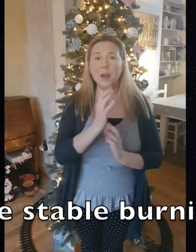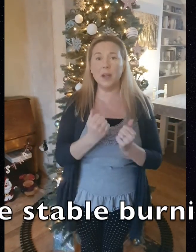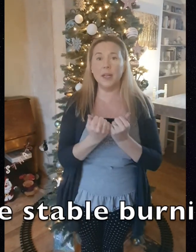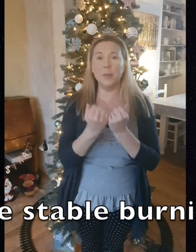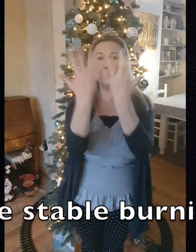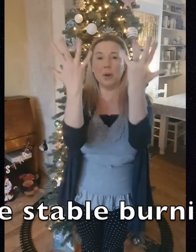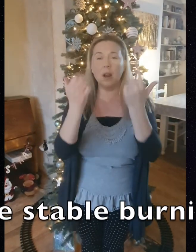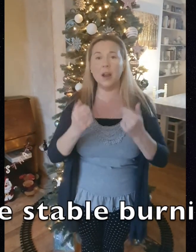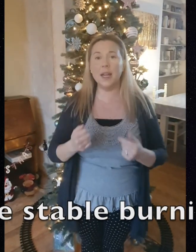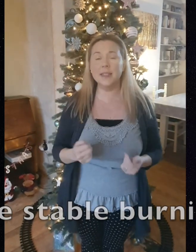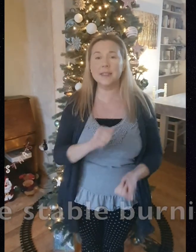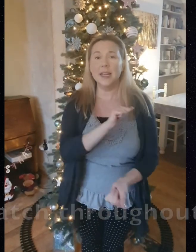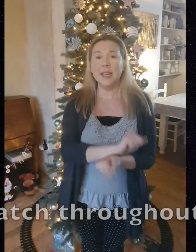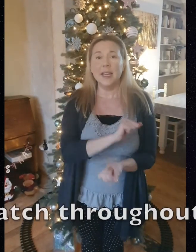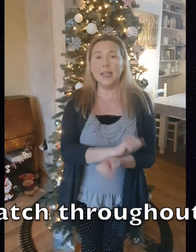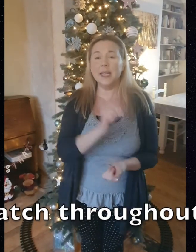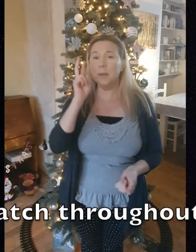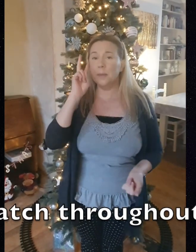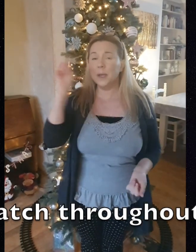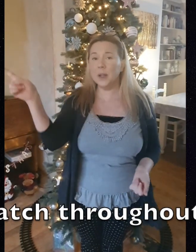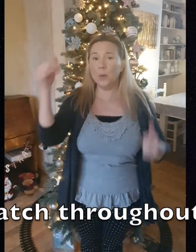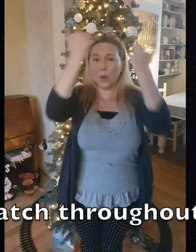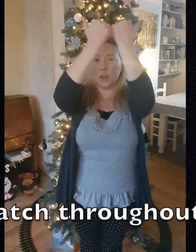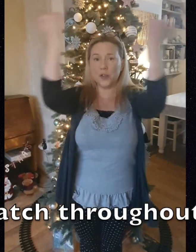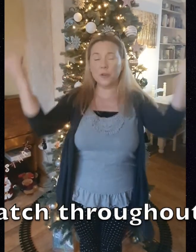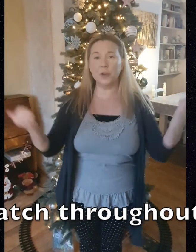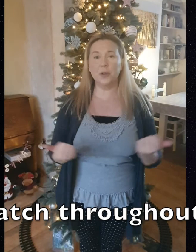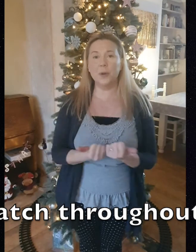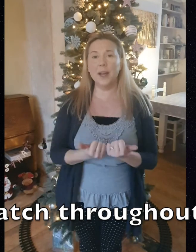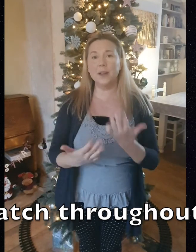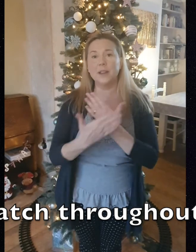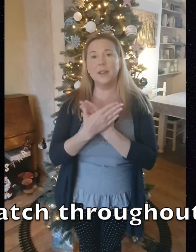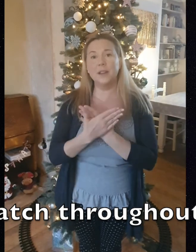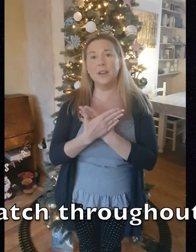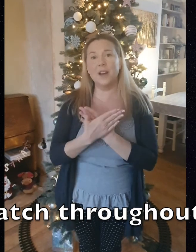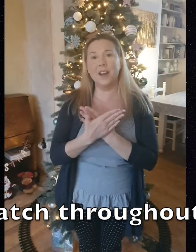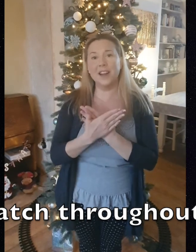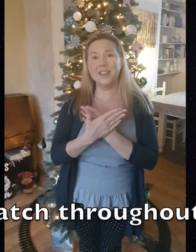burning bright, keeping watch throughout the night.